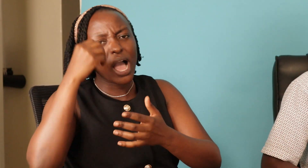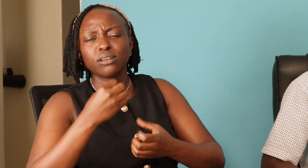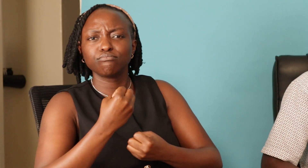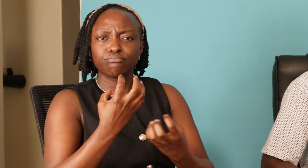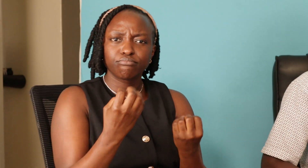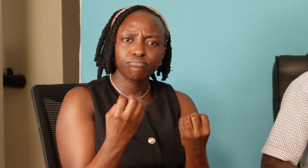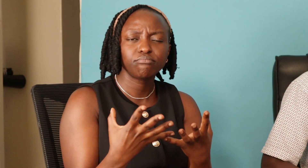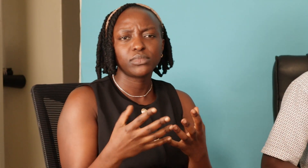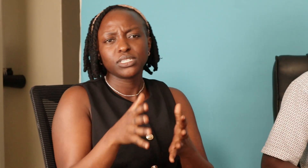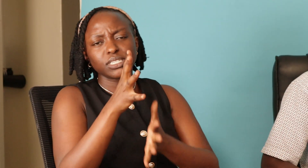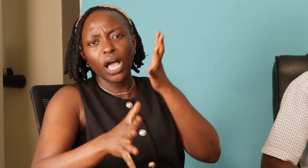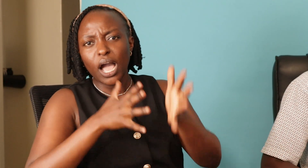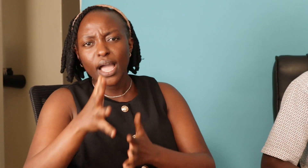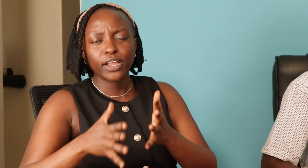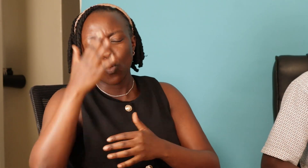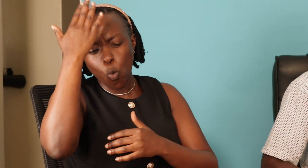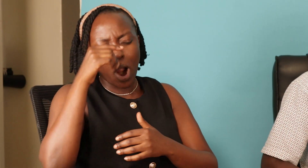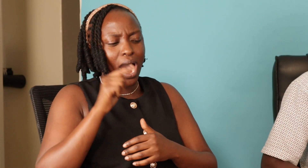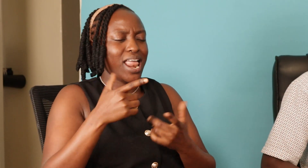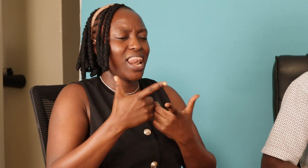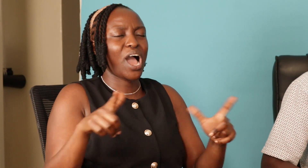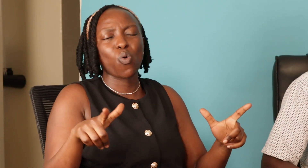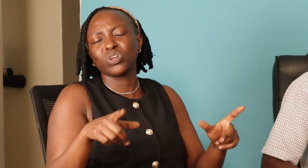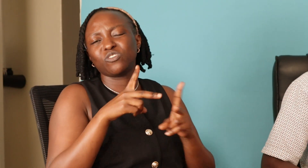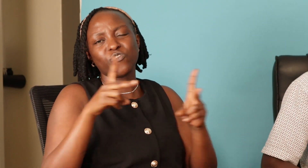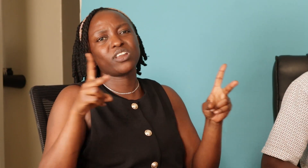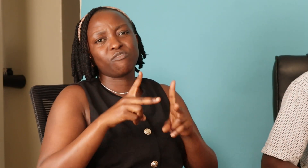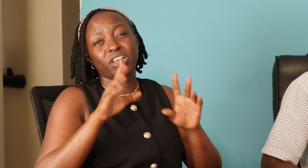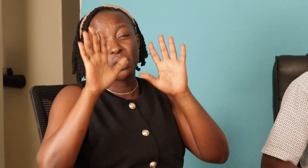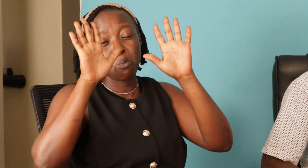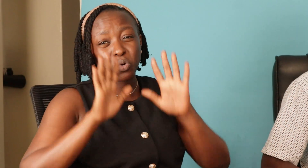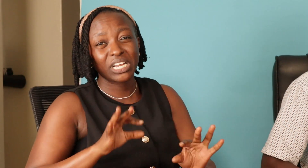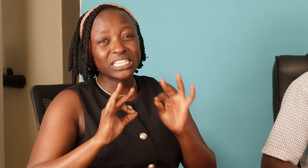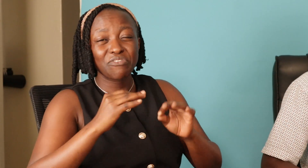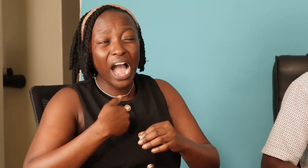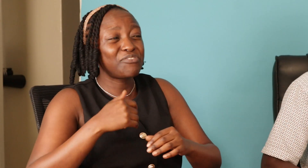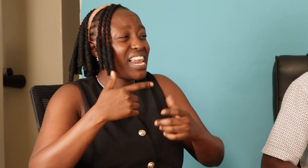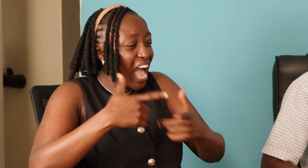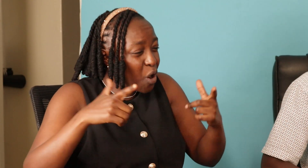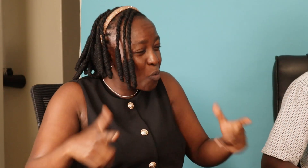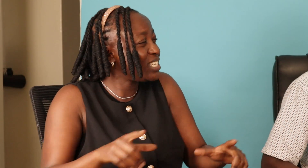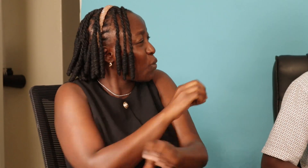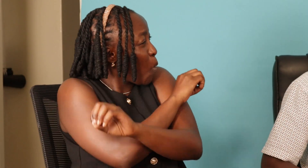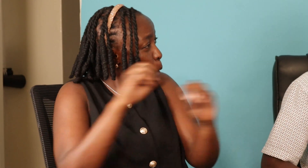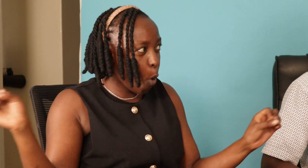deaf children to go to school, to learn how to sign, because language is very, very important. If you have